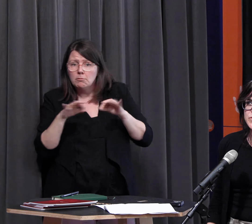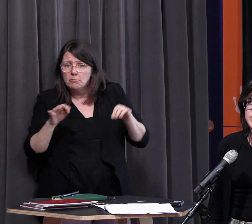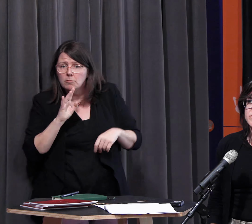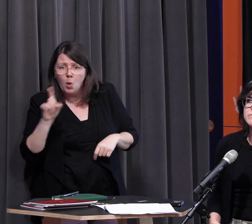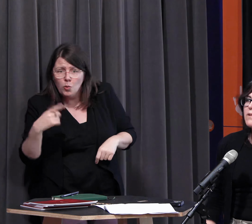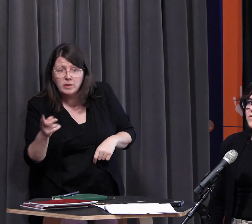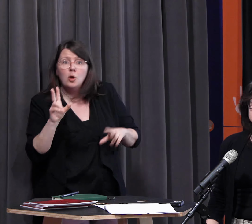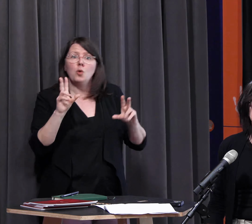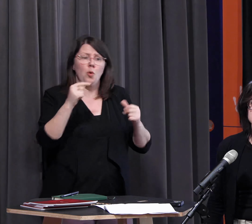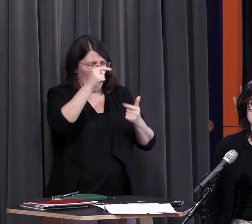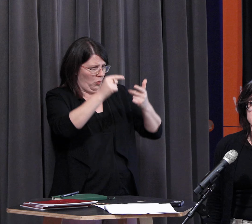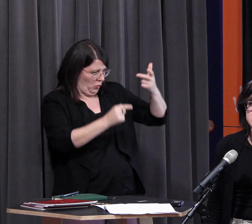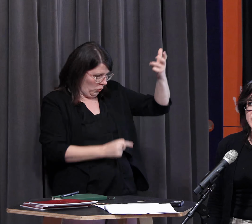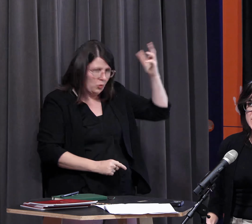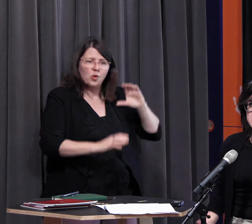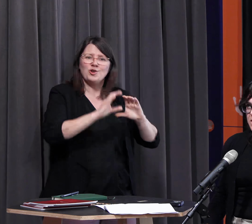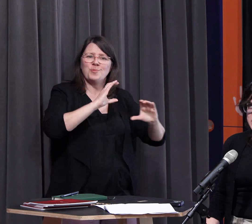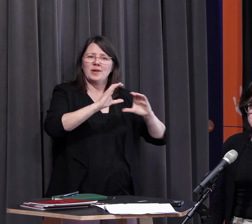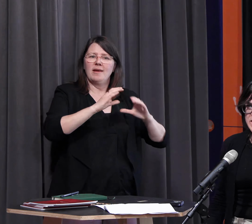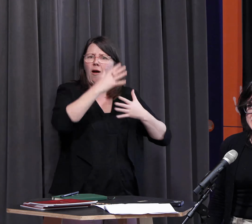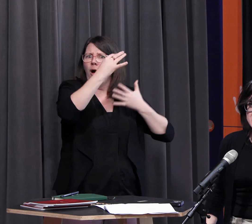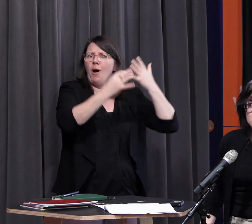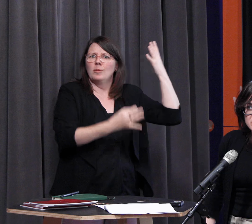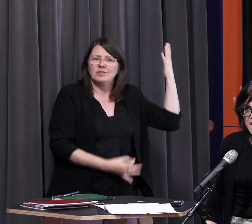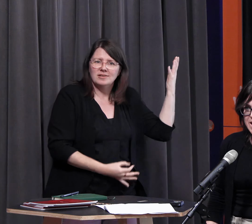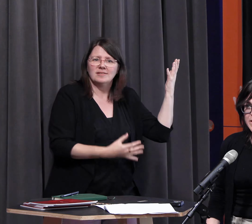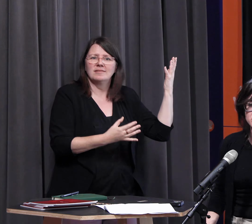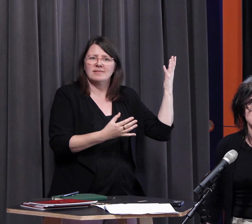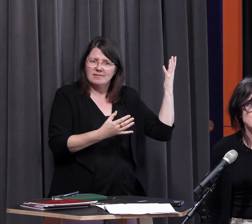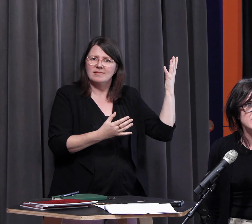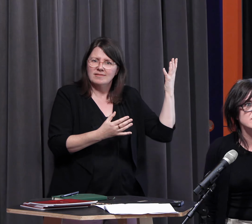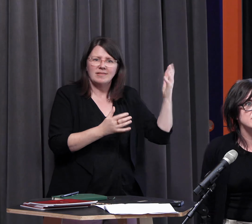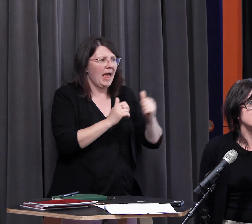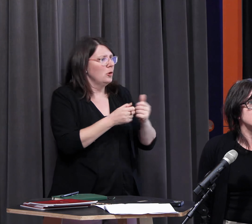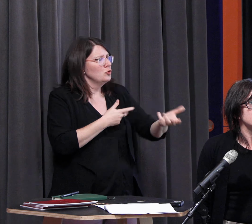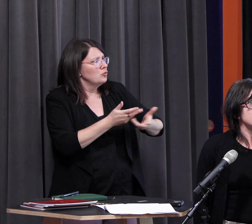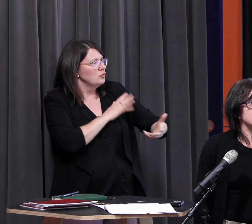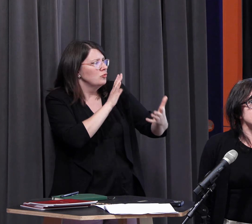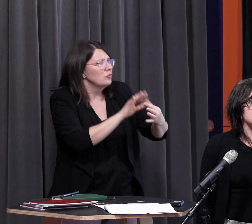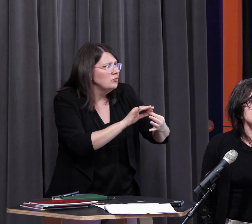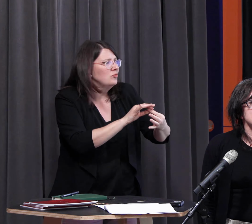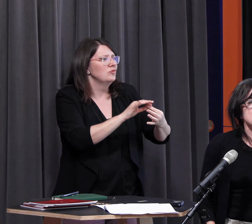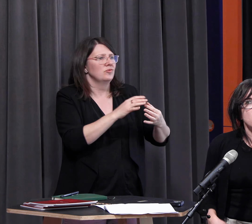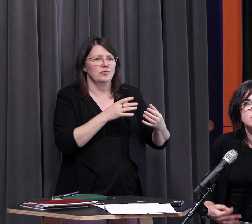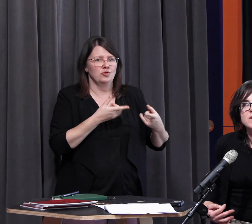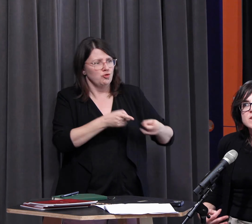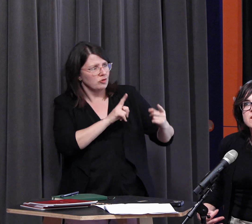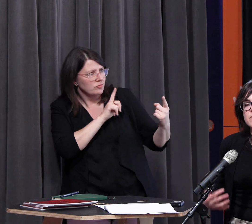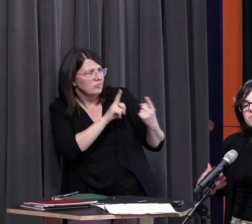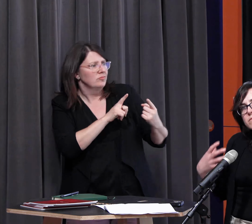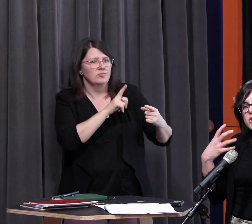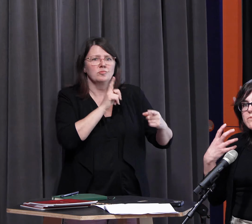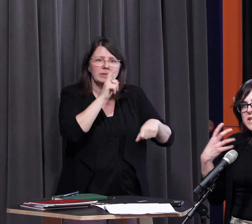multiple tools, multiple ways to be able to communicate and meeting people's needs in real time, in real space. And that all of